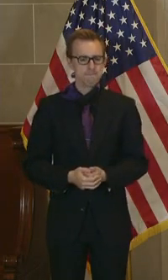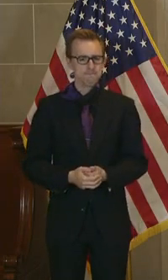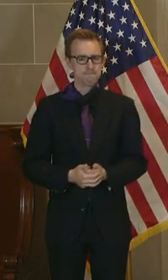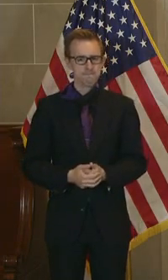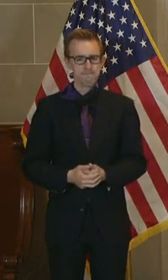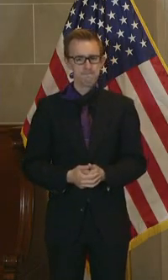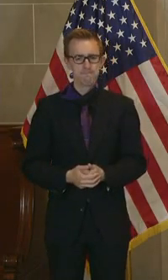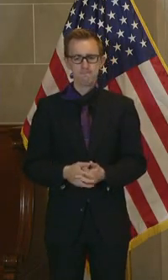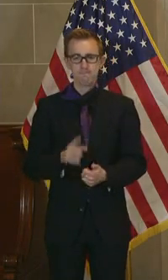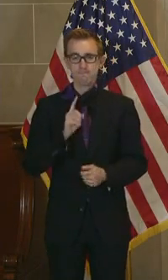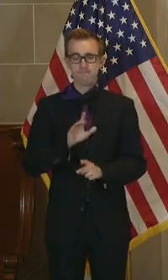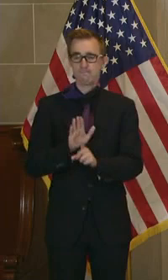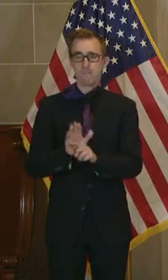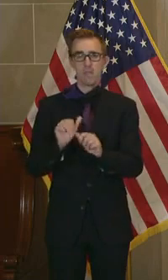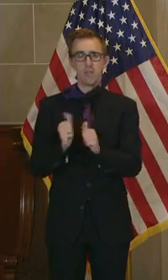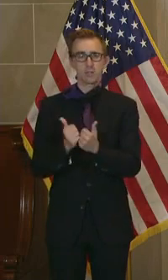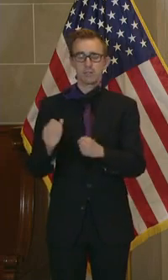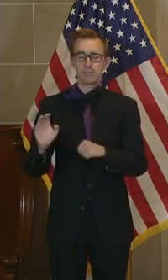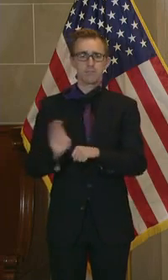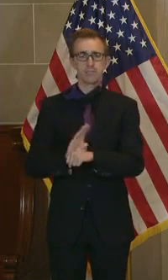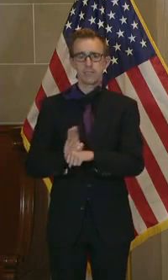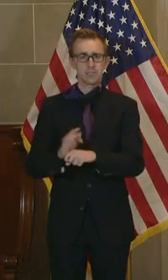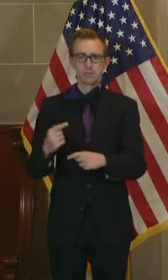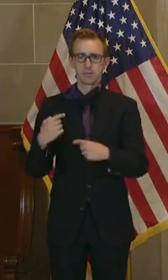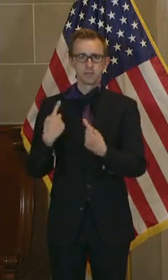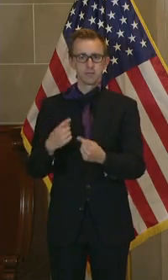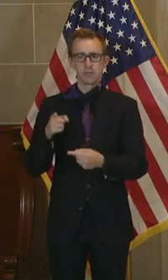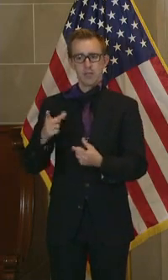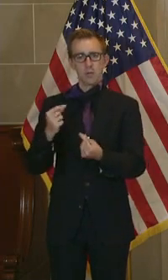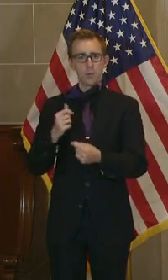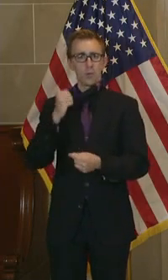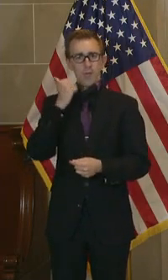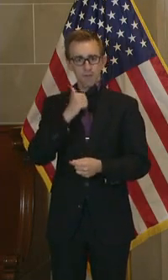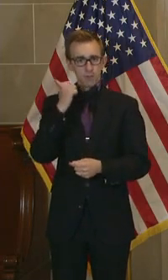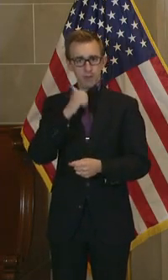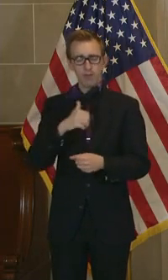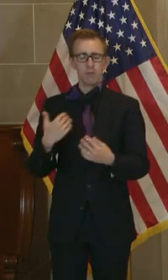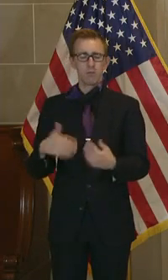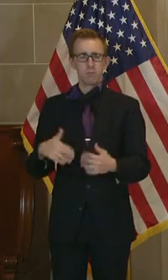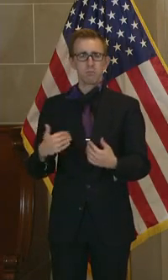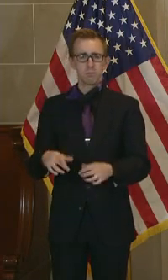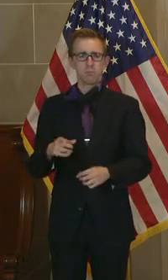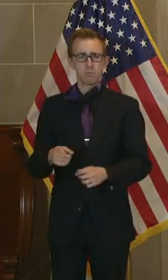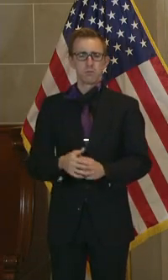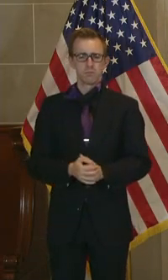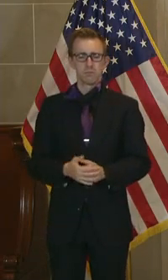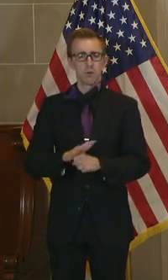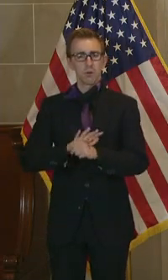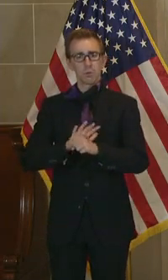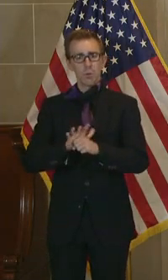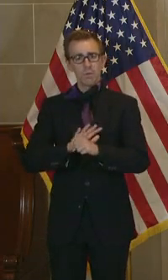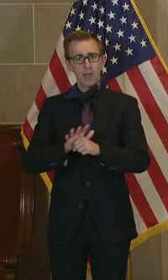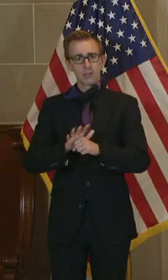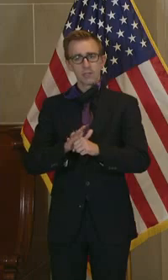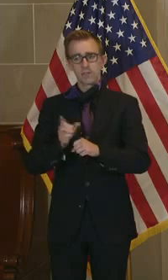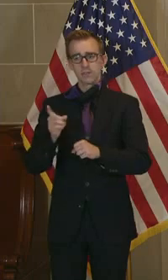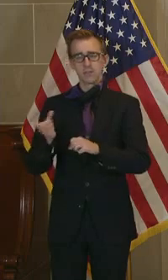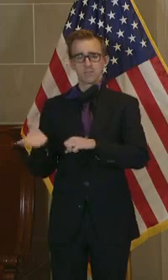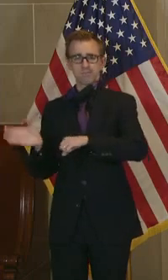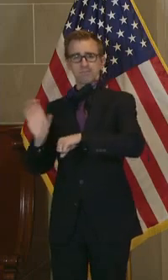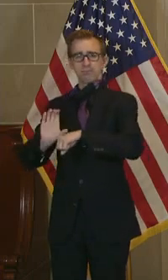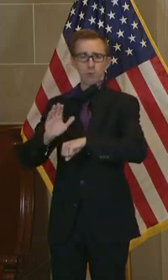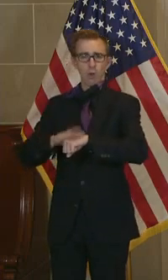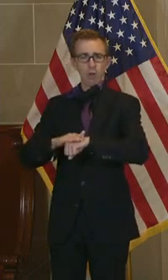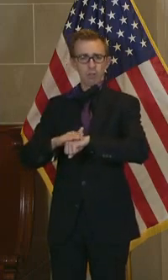such a busy agency in the state for what it has to do day in and day out. And I think with COVID-19, dealing with